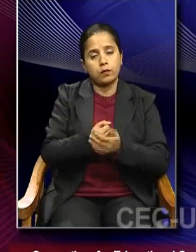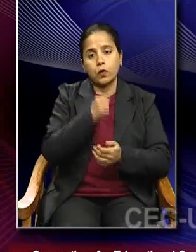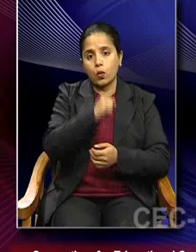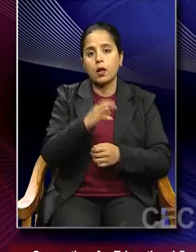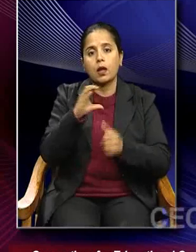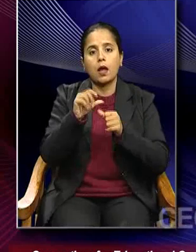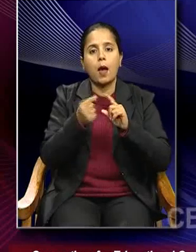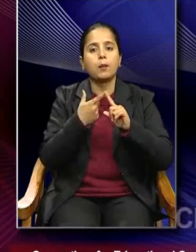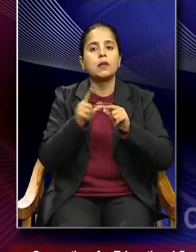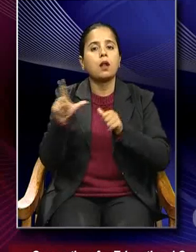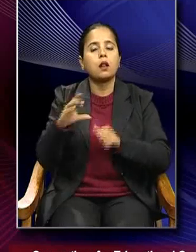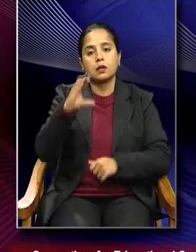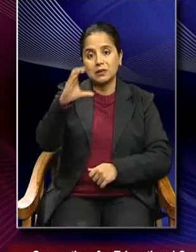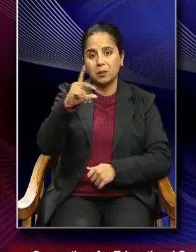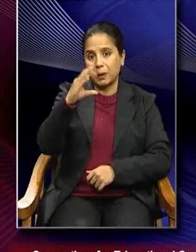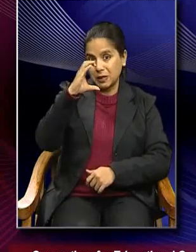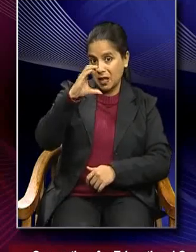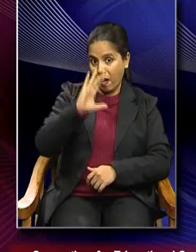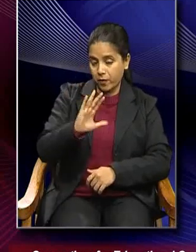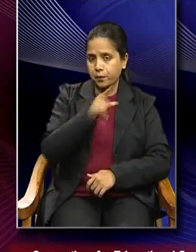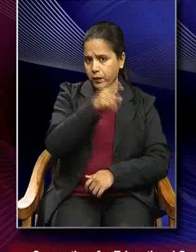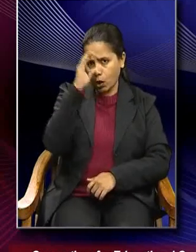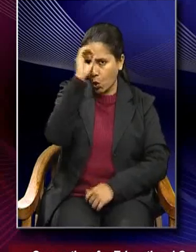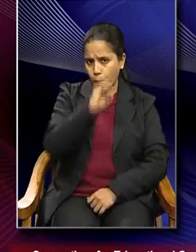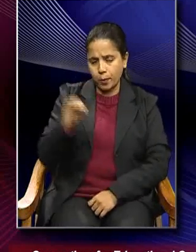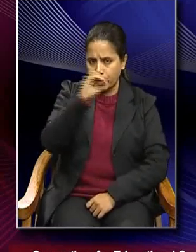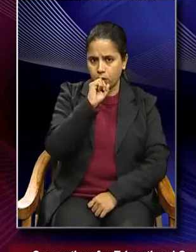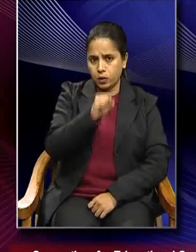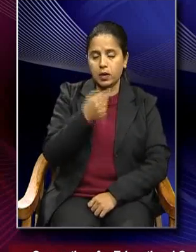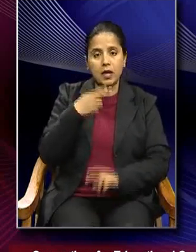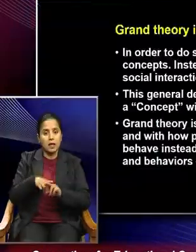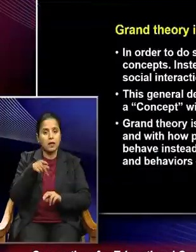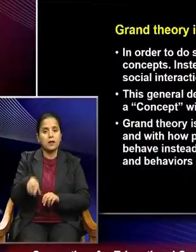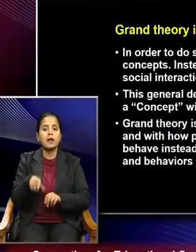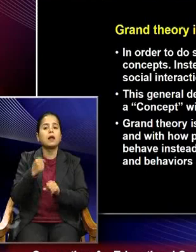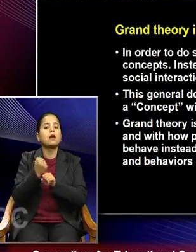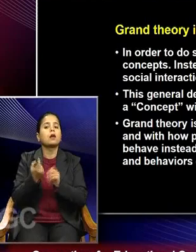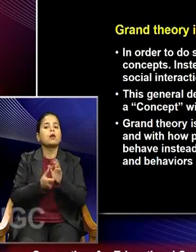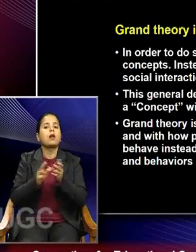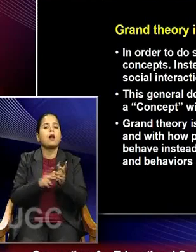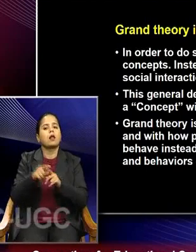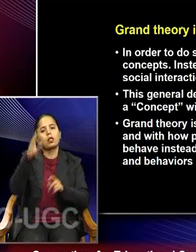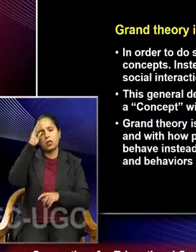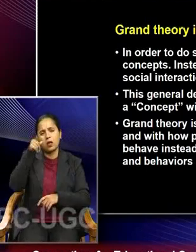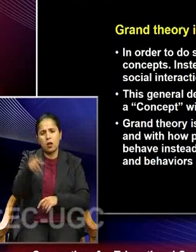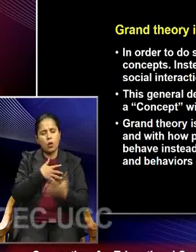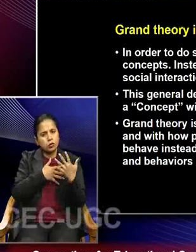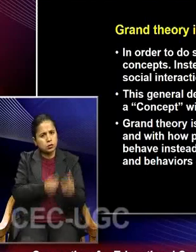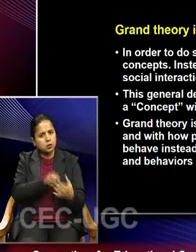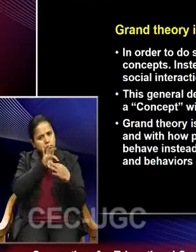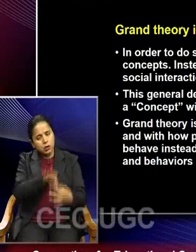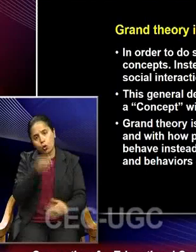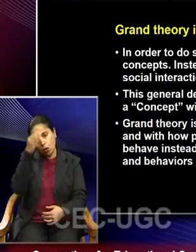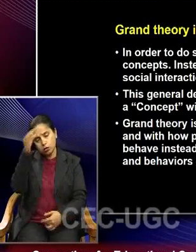capital C. He was of opinion that grand theory is obsessed with